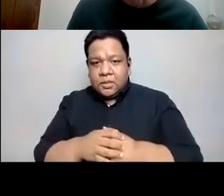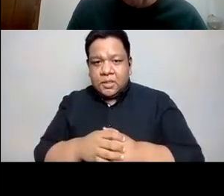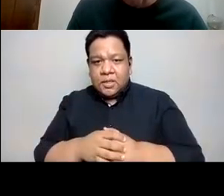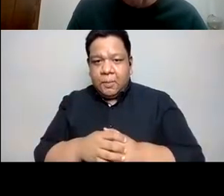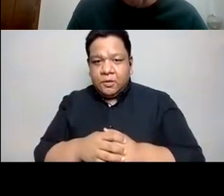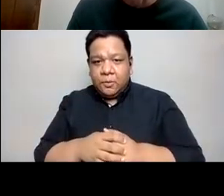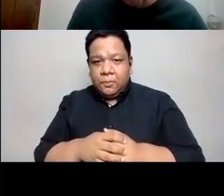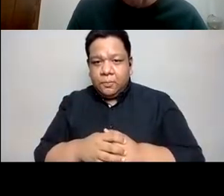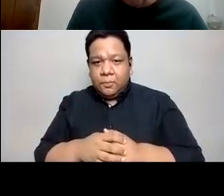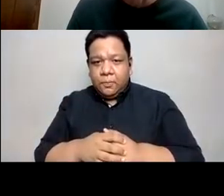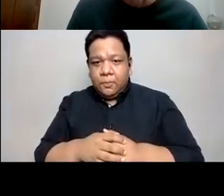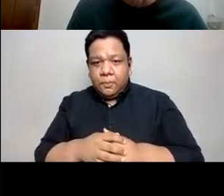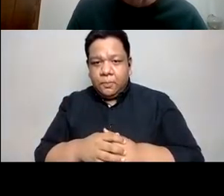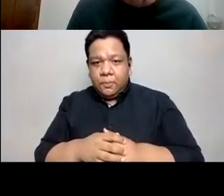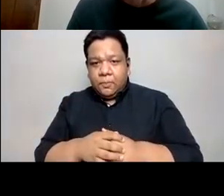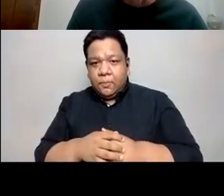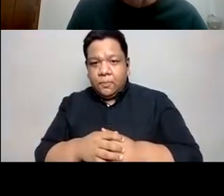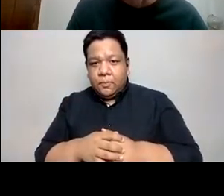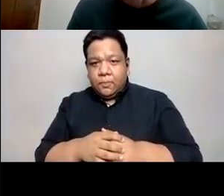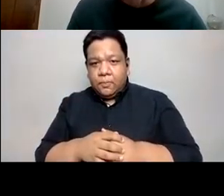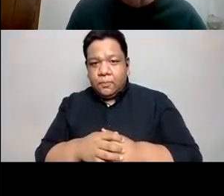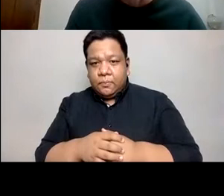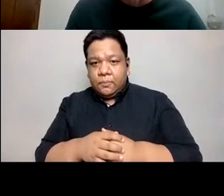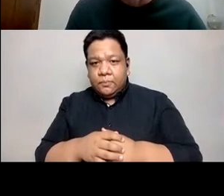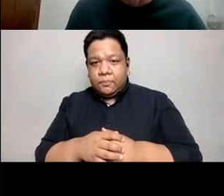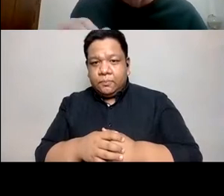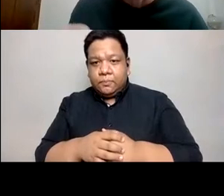It's the same handshake. Same handshake.